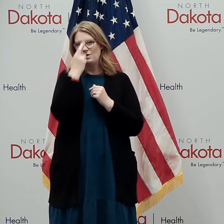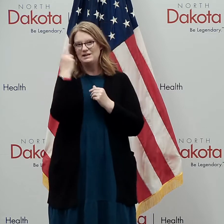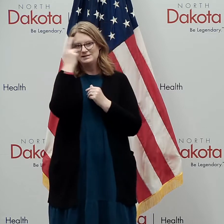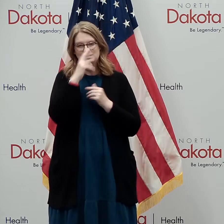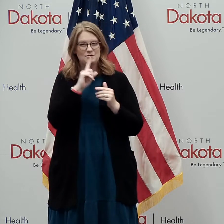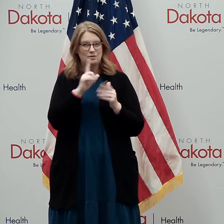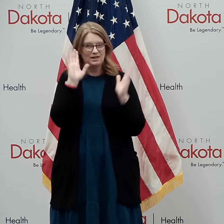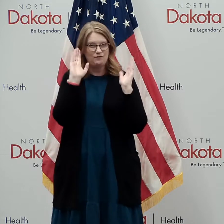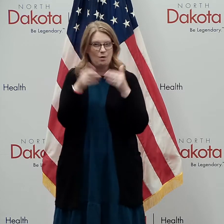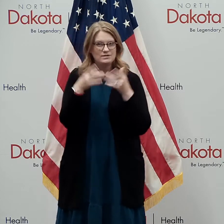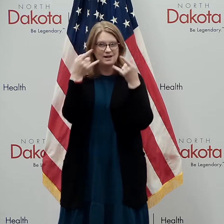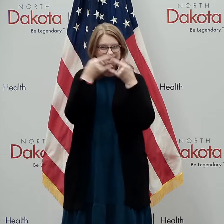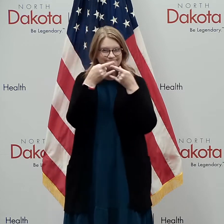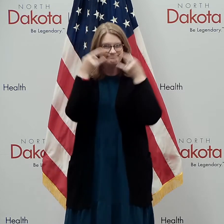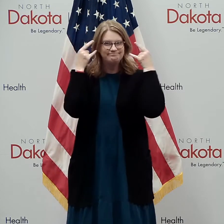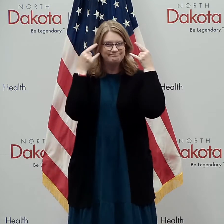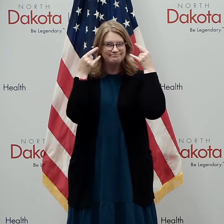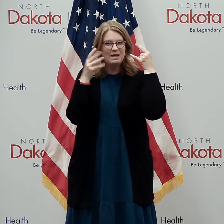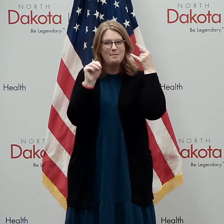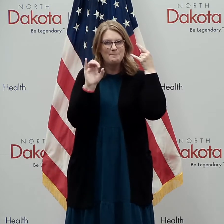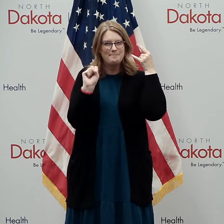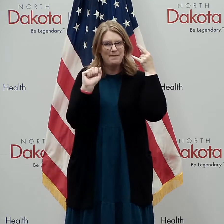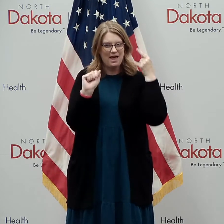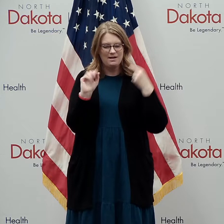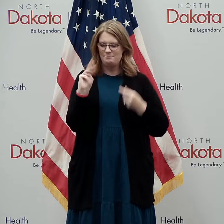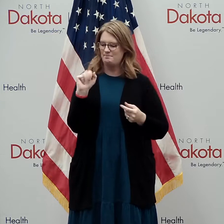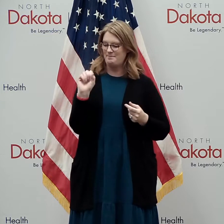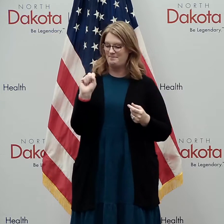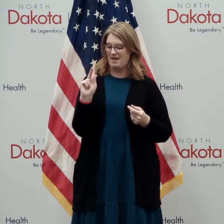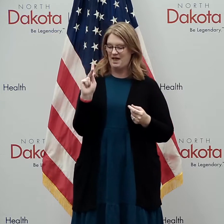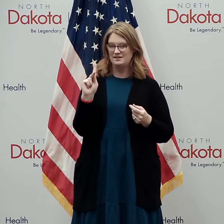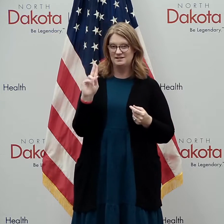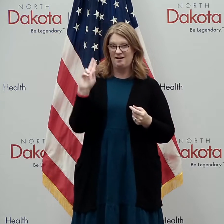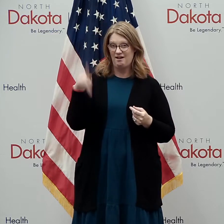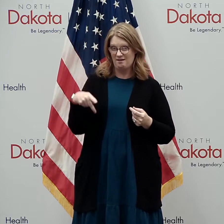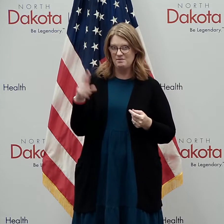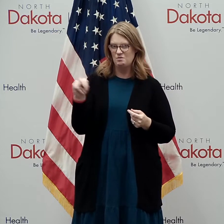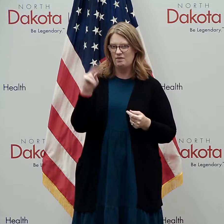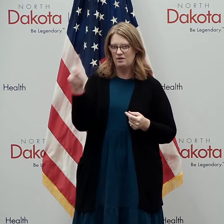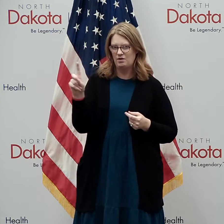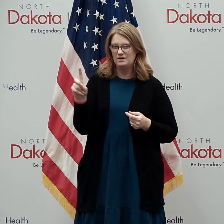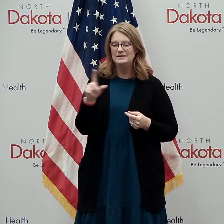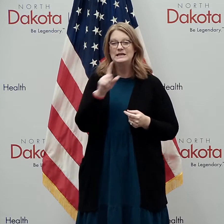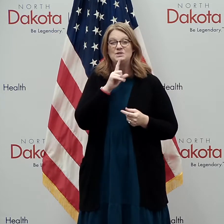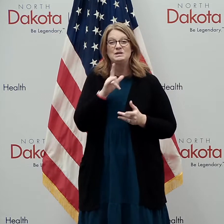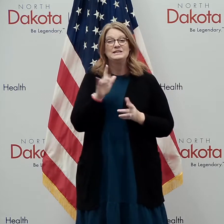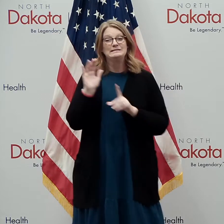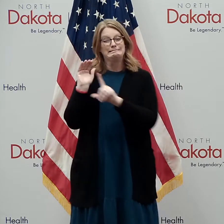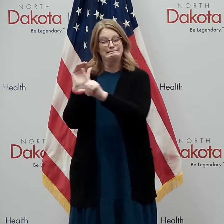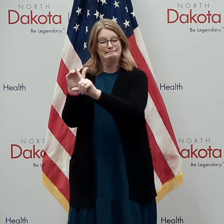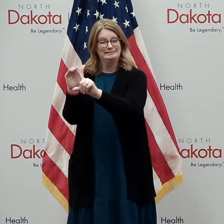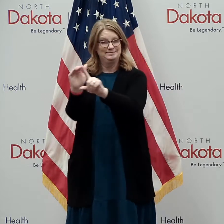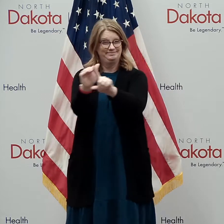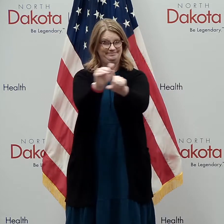Dakota, which we announced last week. And of course, again, we're just encouraging people to understand that even if